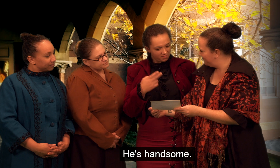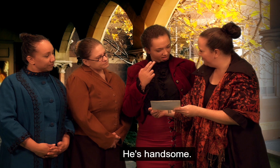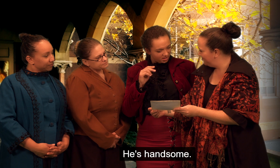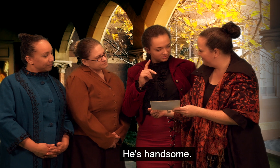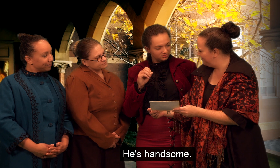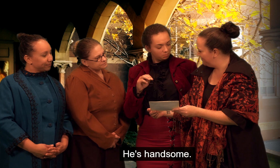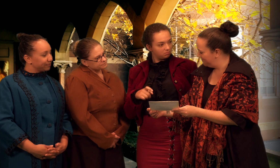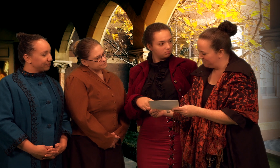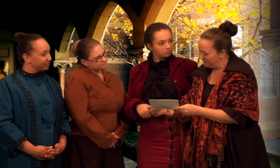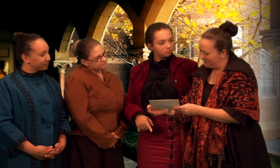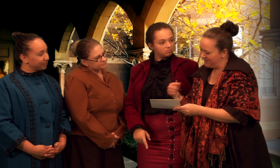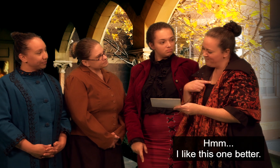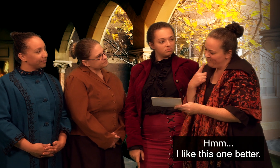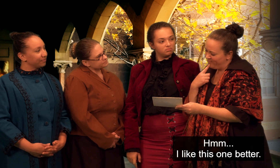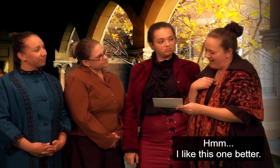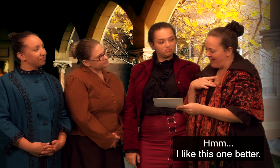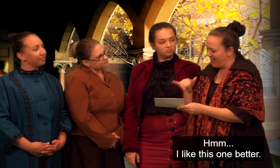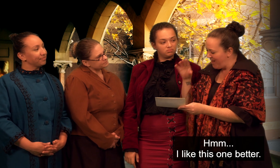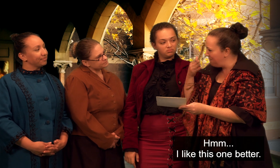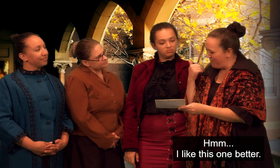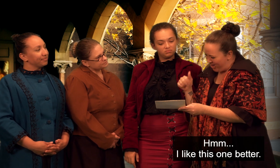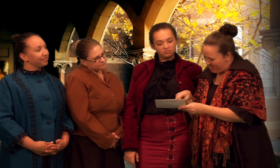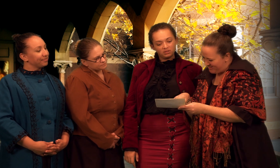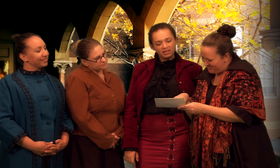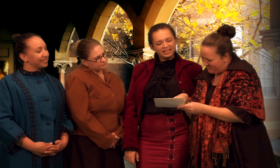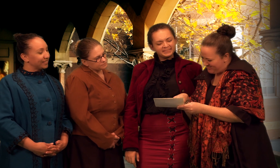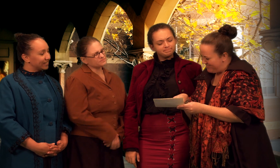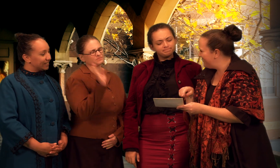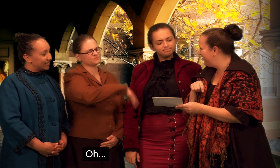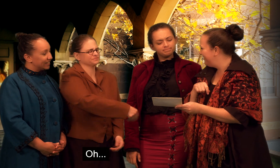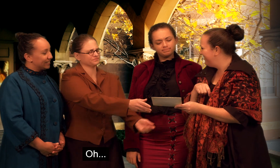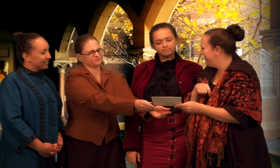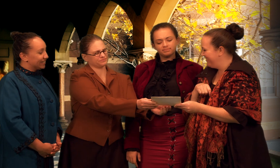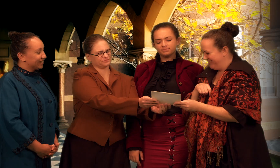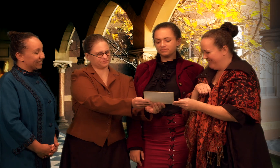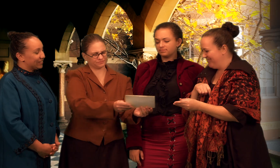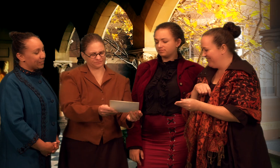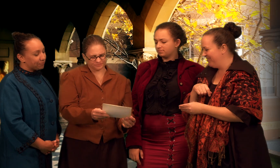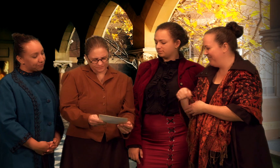He's handsome. I like this one better. Oh.